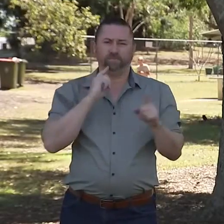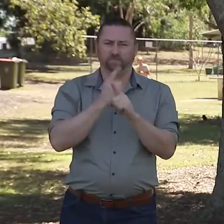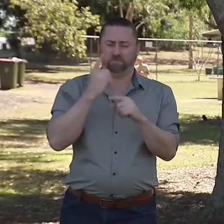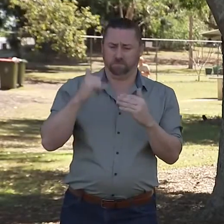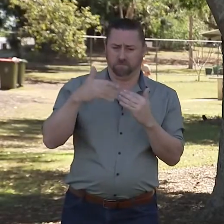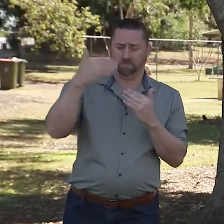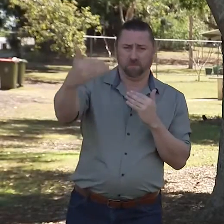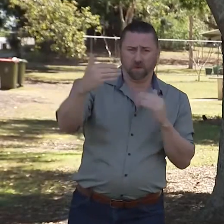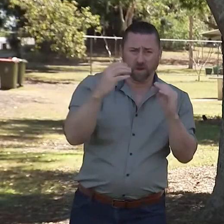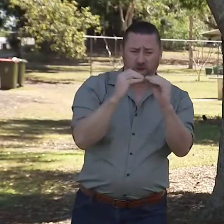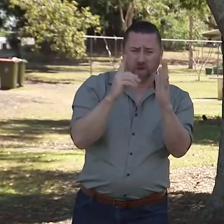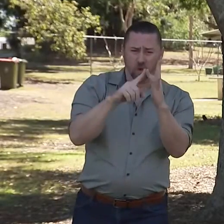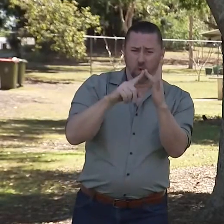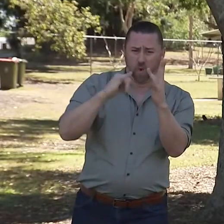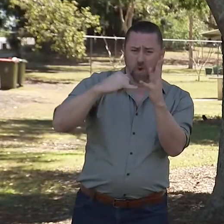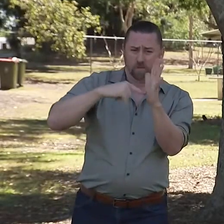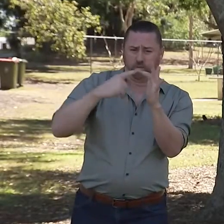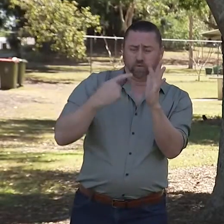Yes.